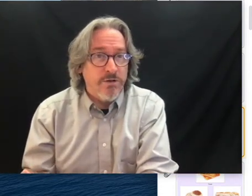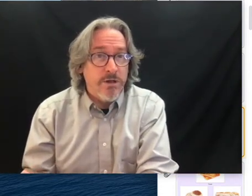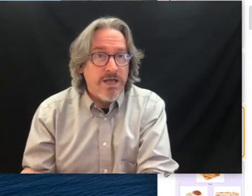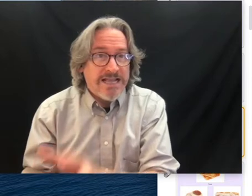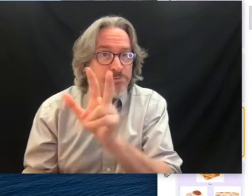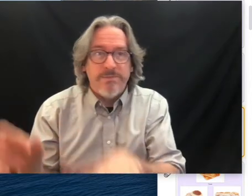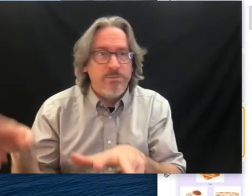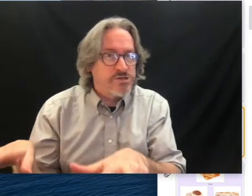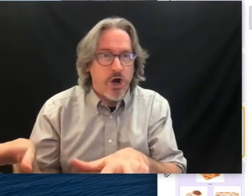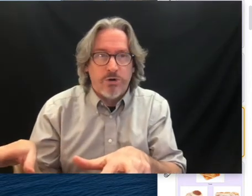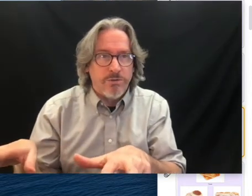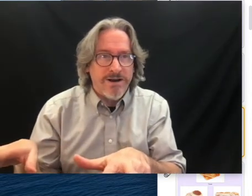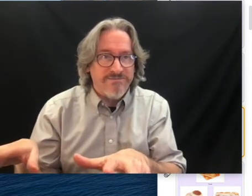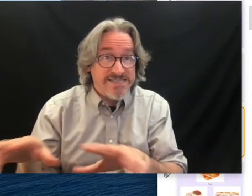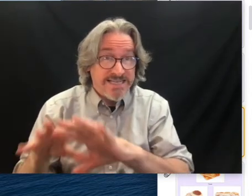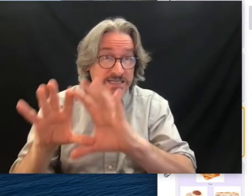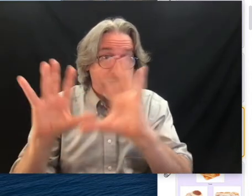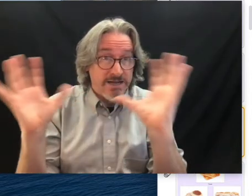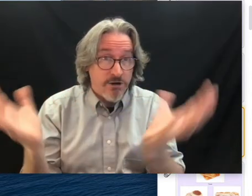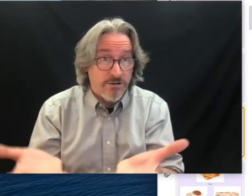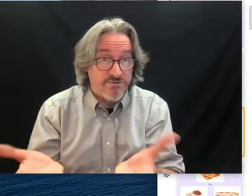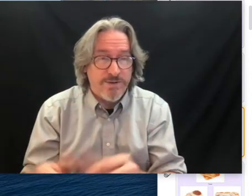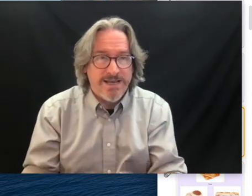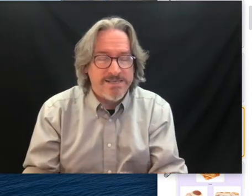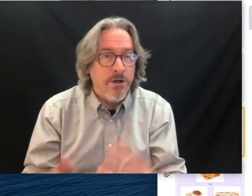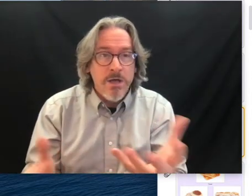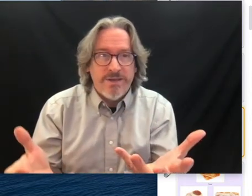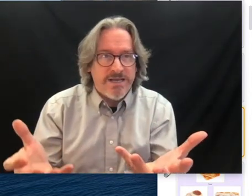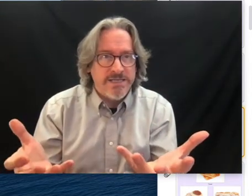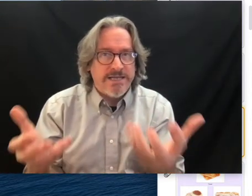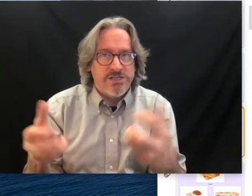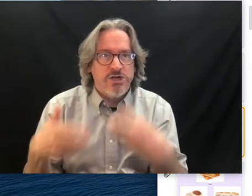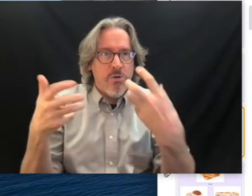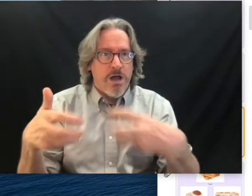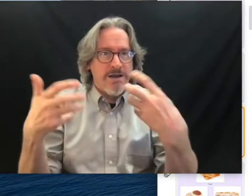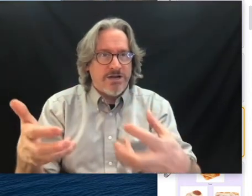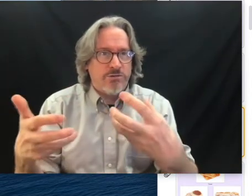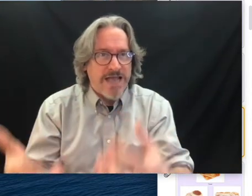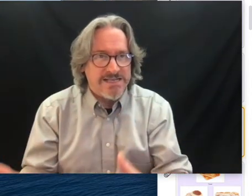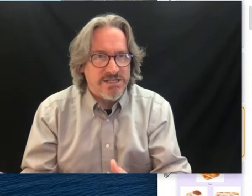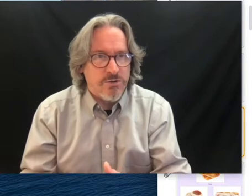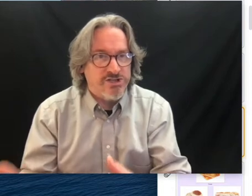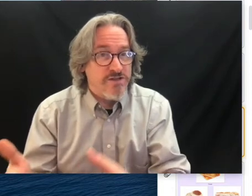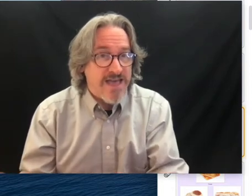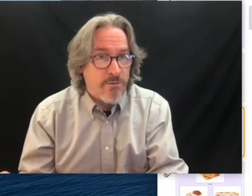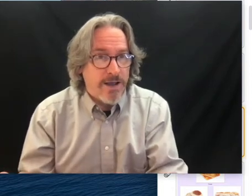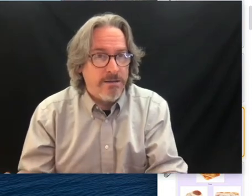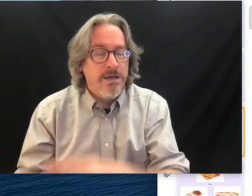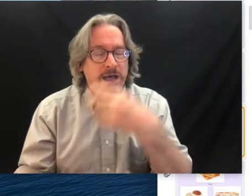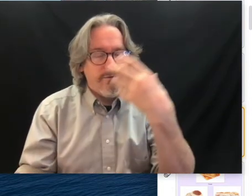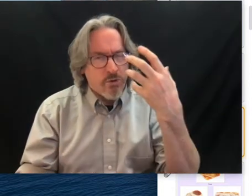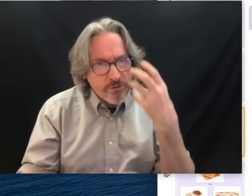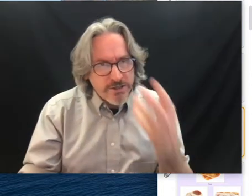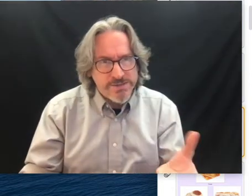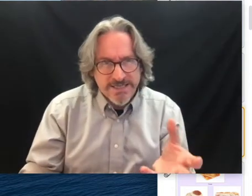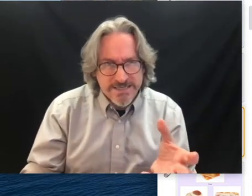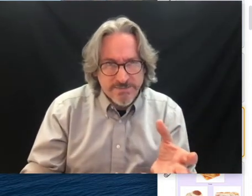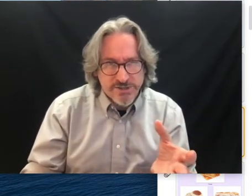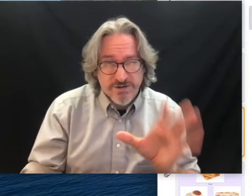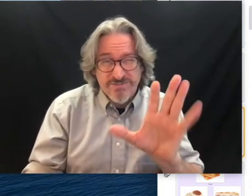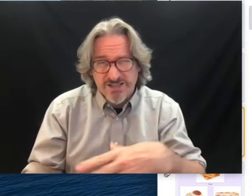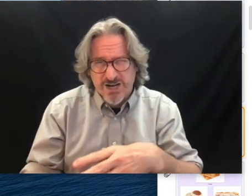video, it's probably the most awkward one I've seen in all of TWA ASL because it's so unnatural to ask the question that way. And they're only using